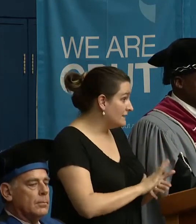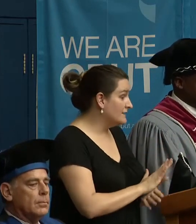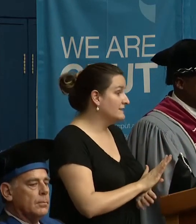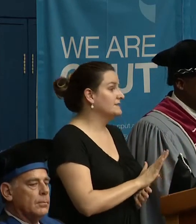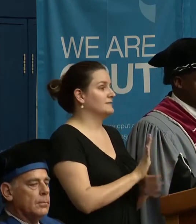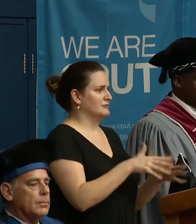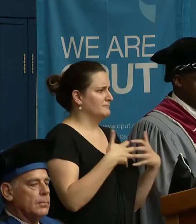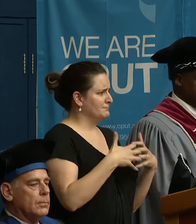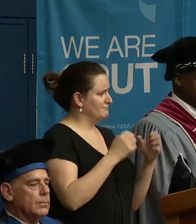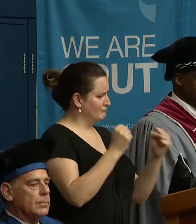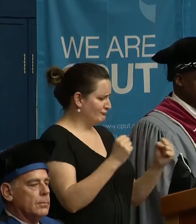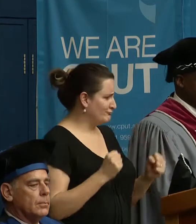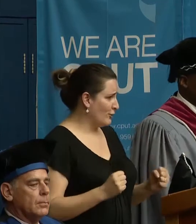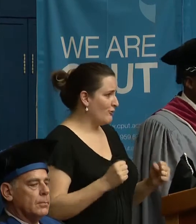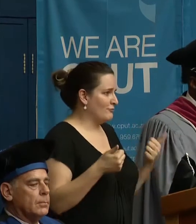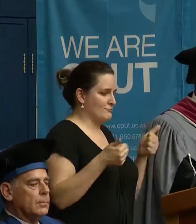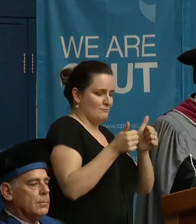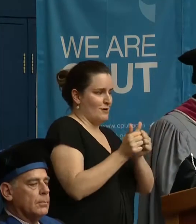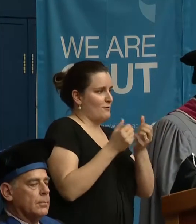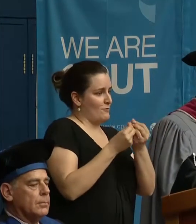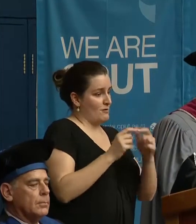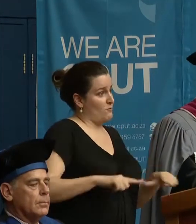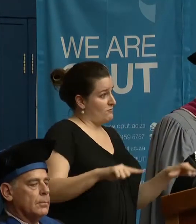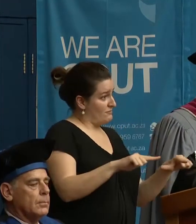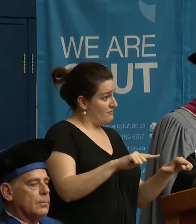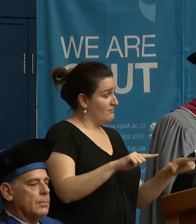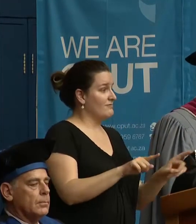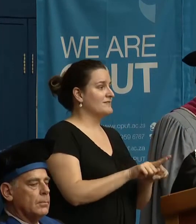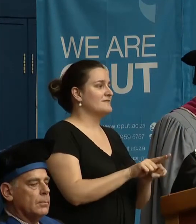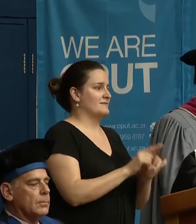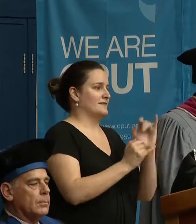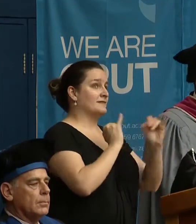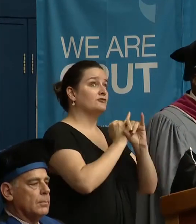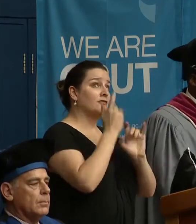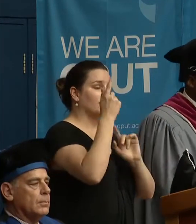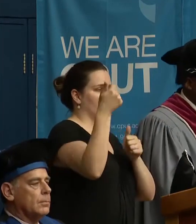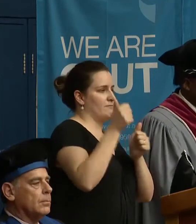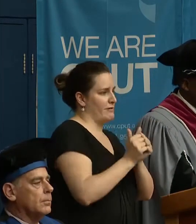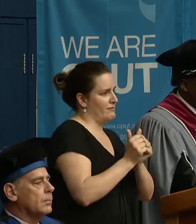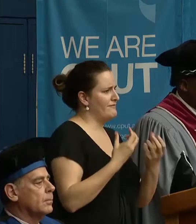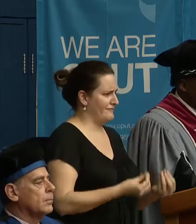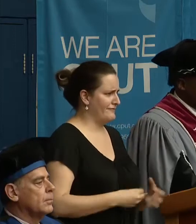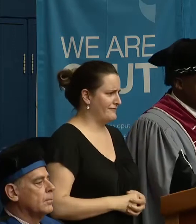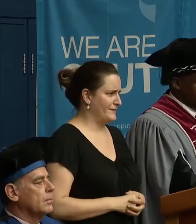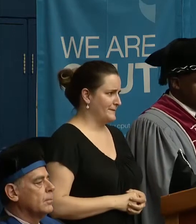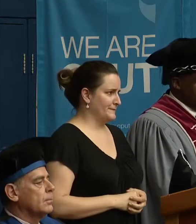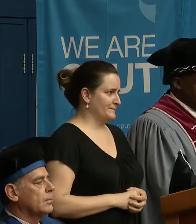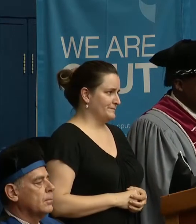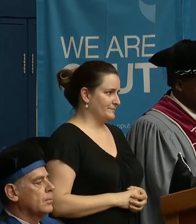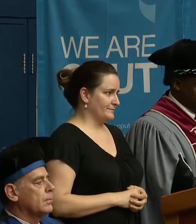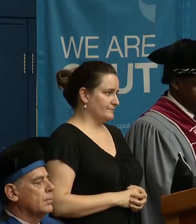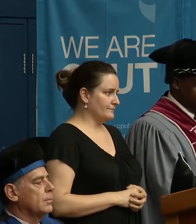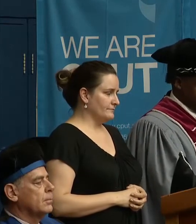established strong partnership both locally and internationally with